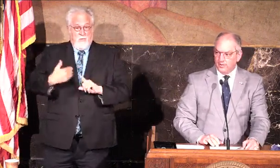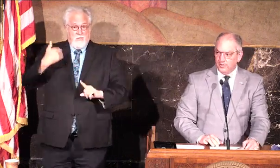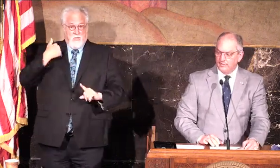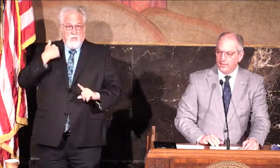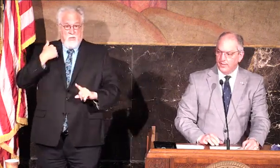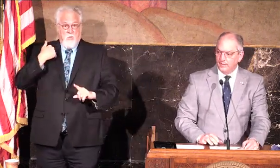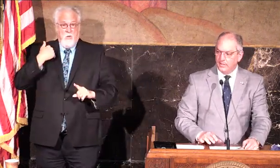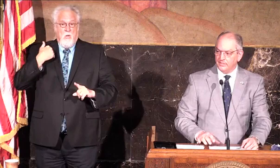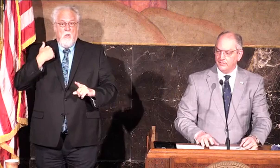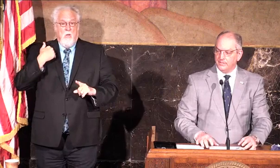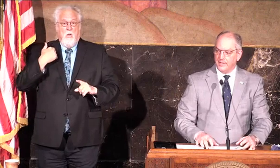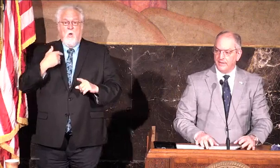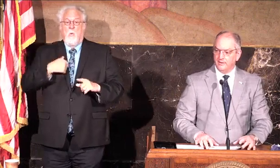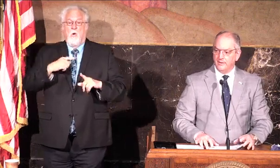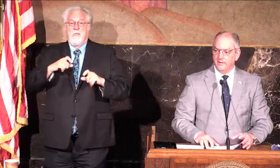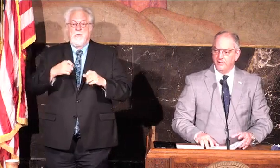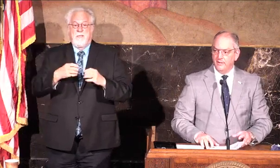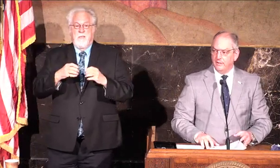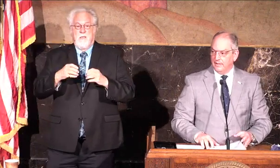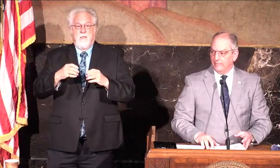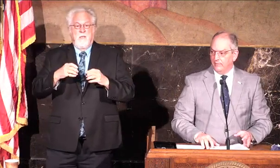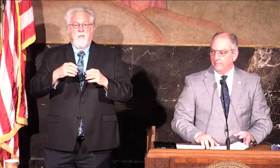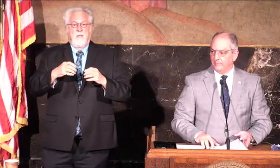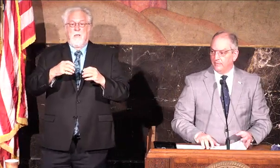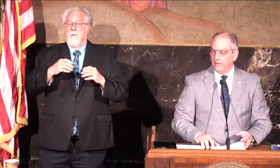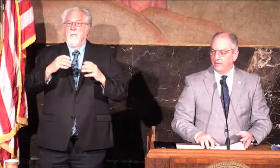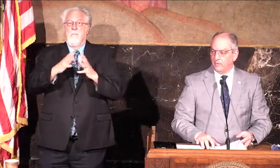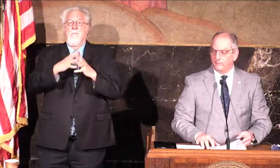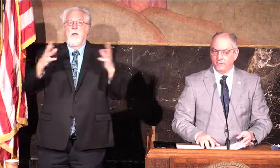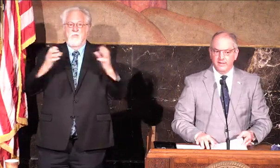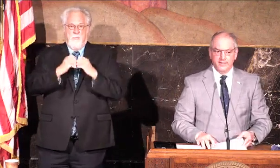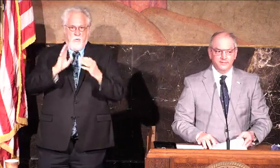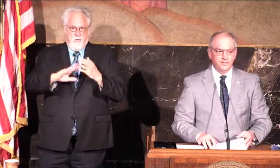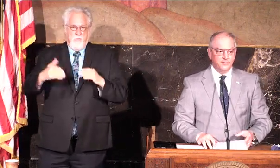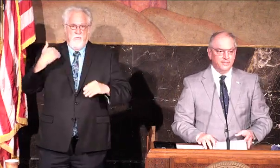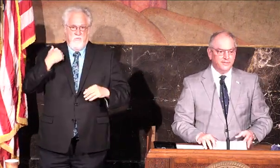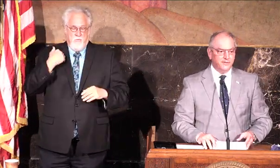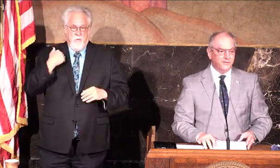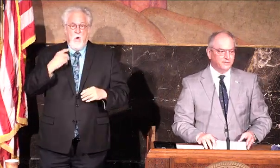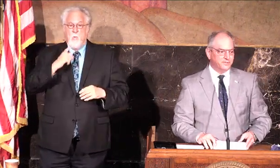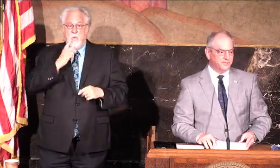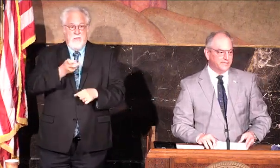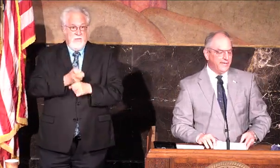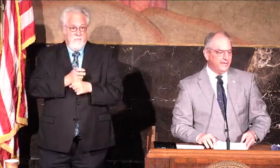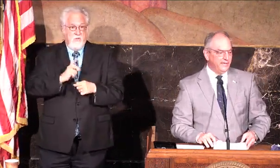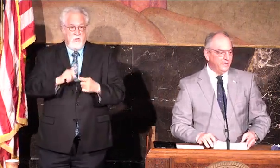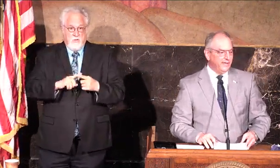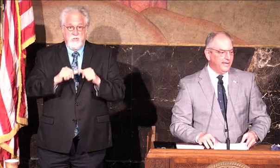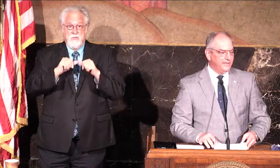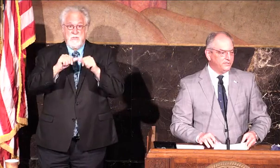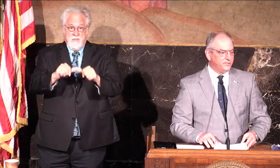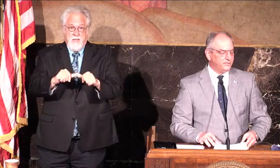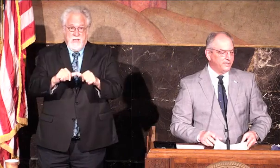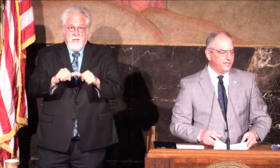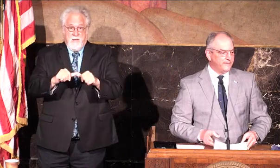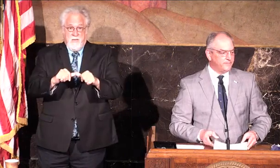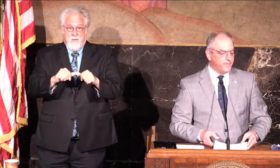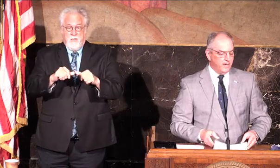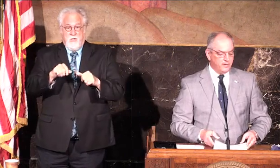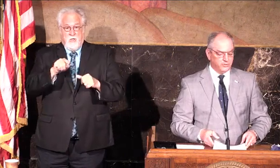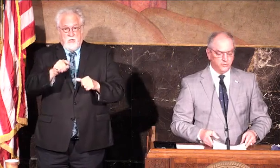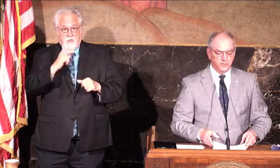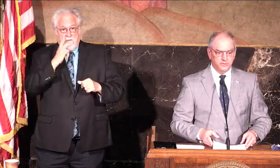just are testing at a much, much higher level. Quite frankly, it's going to be difficult to sustain as you